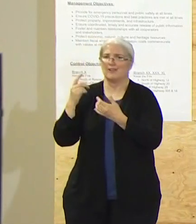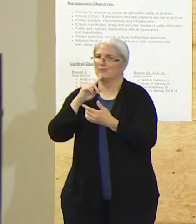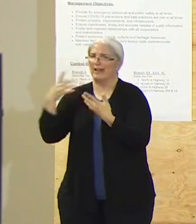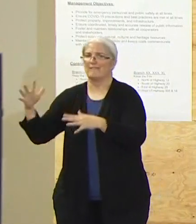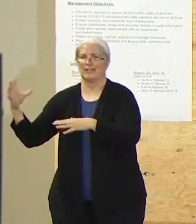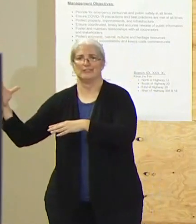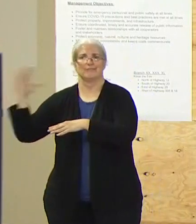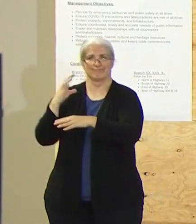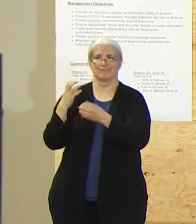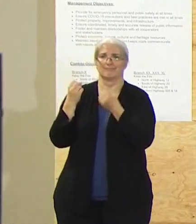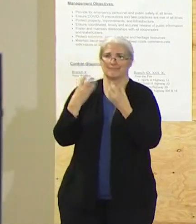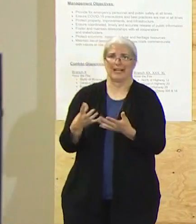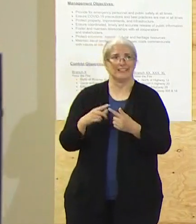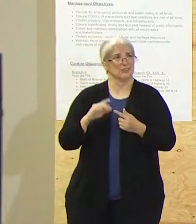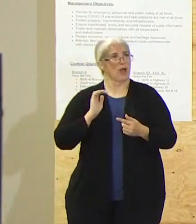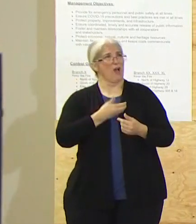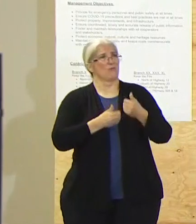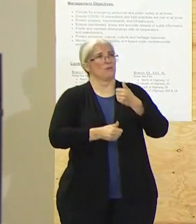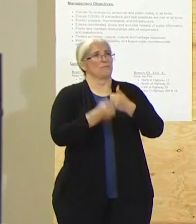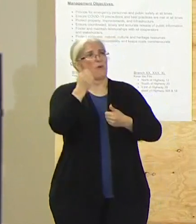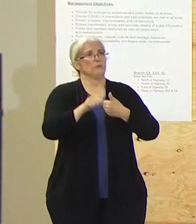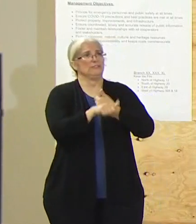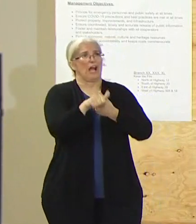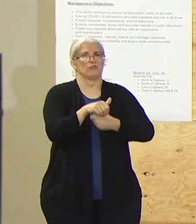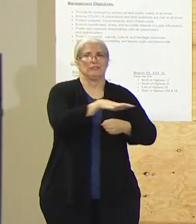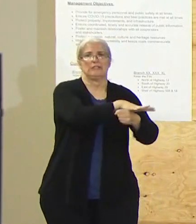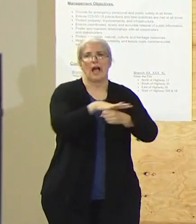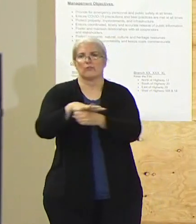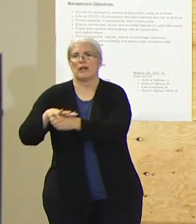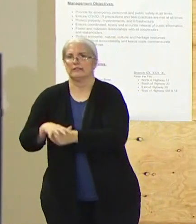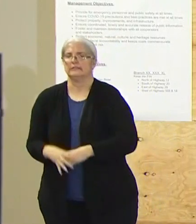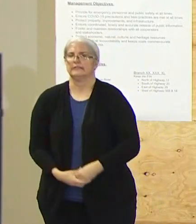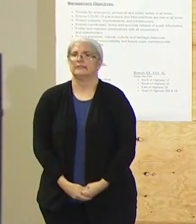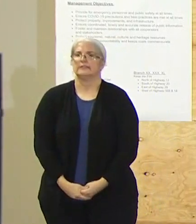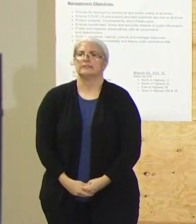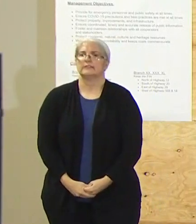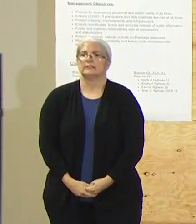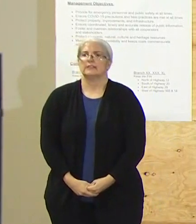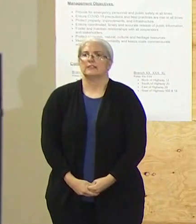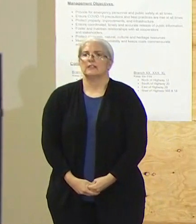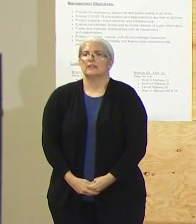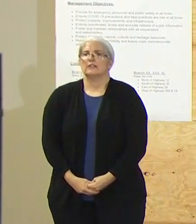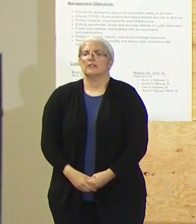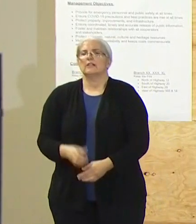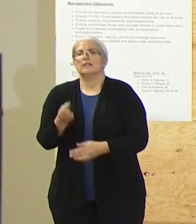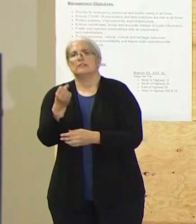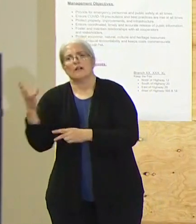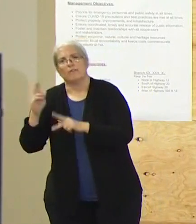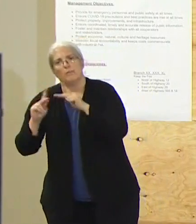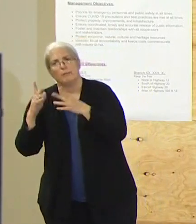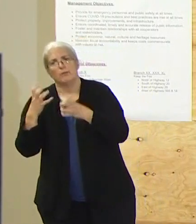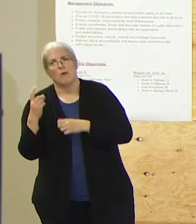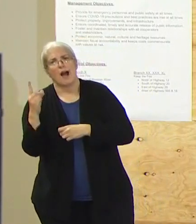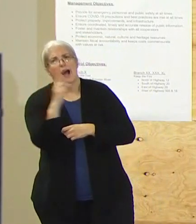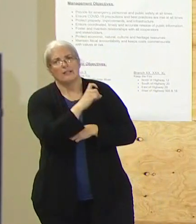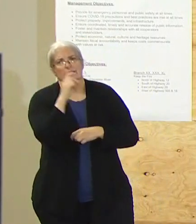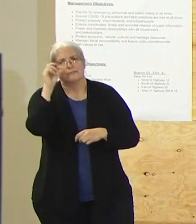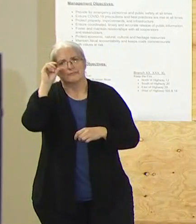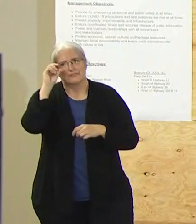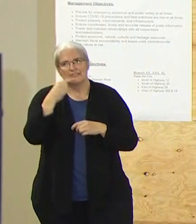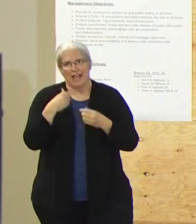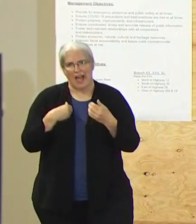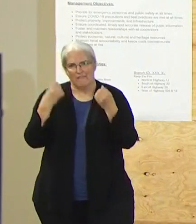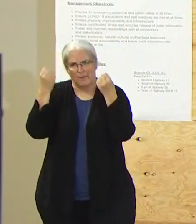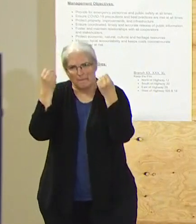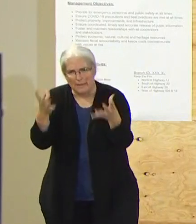state. There were a few questions related to the fact that many seasonal firefighters are prison inmates, some